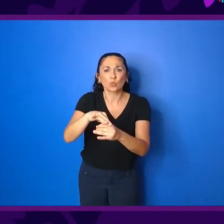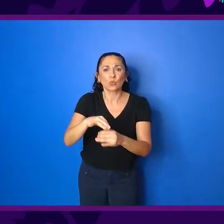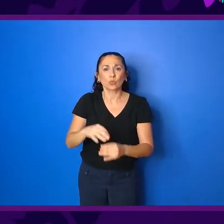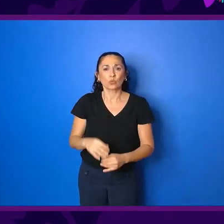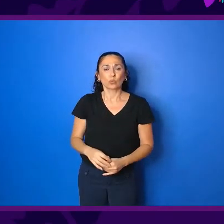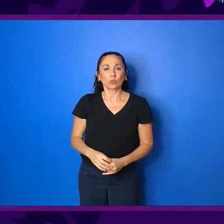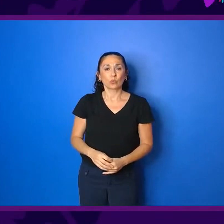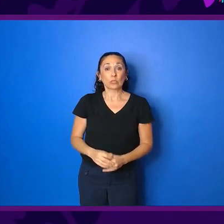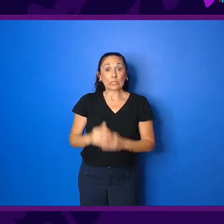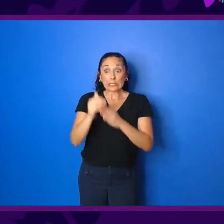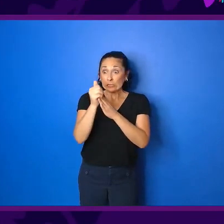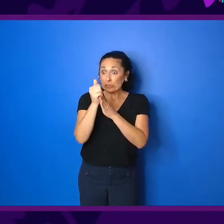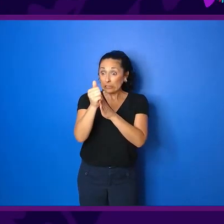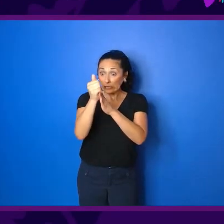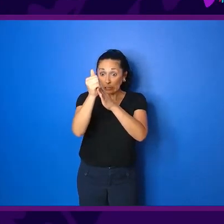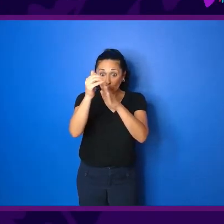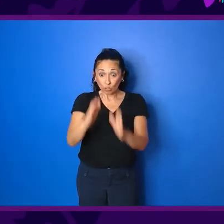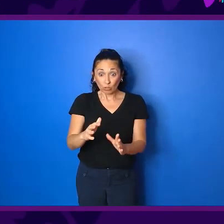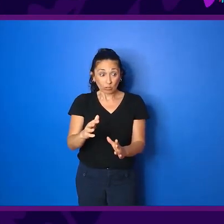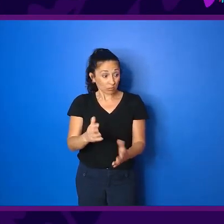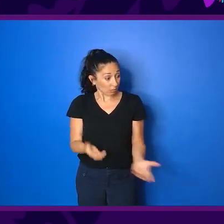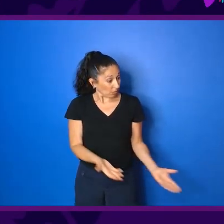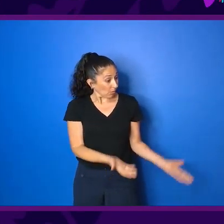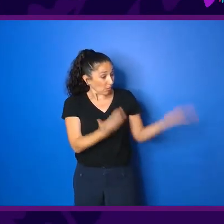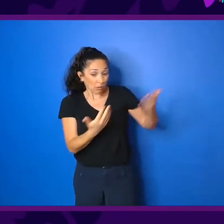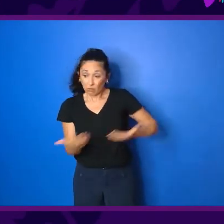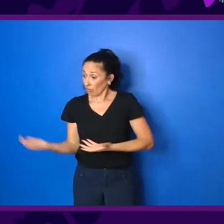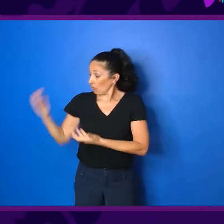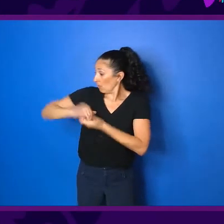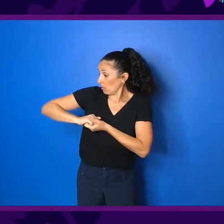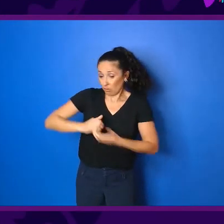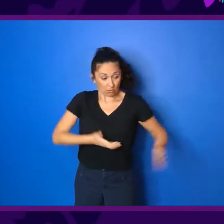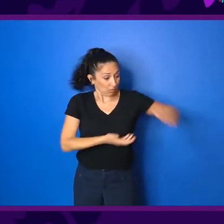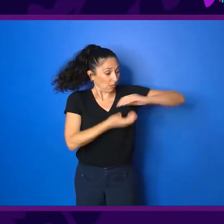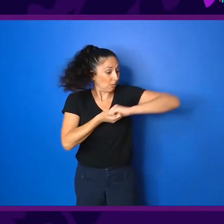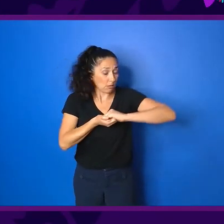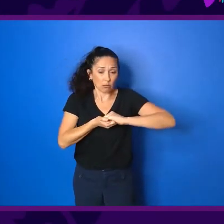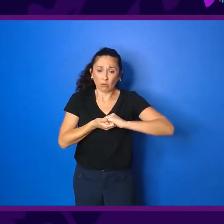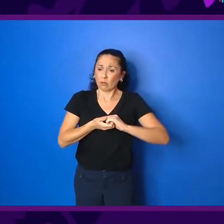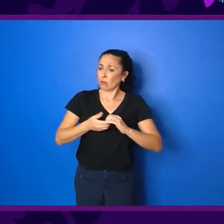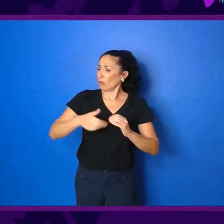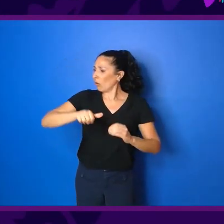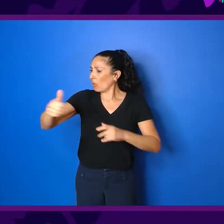Leaders lift up their neighbors, their co-workers,